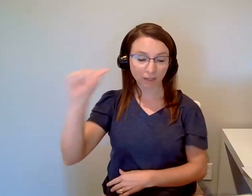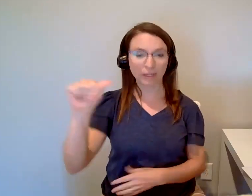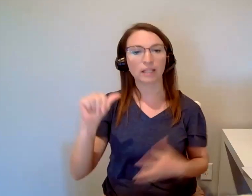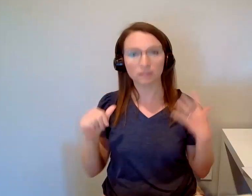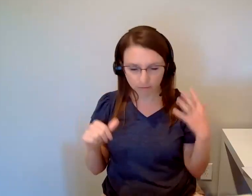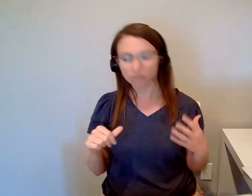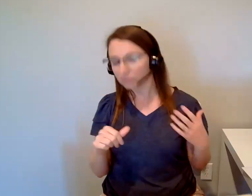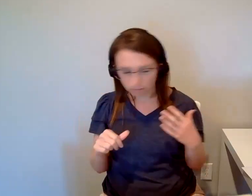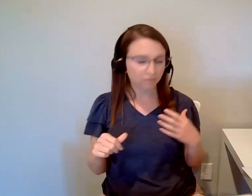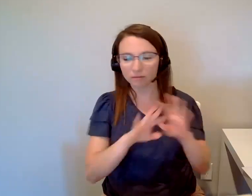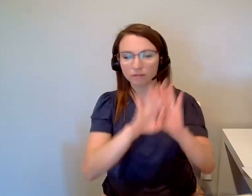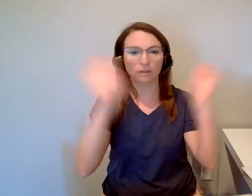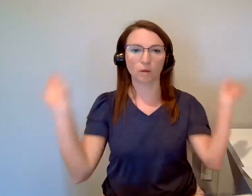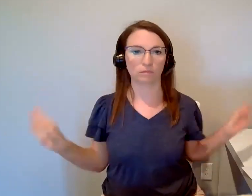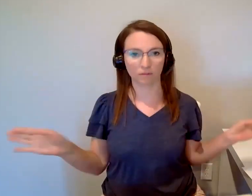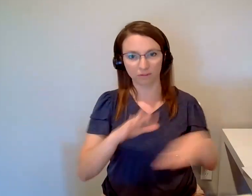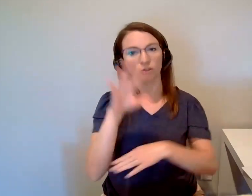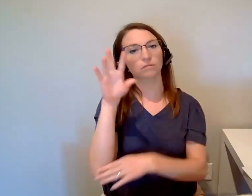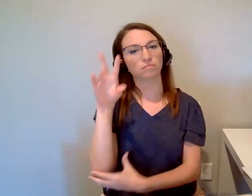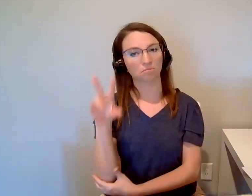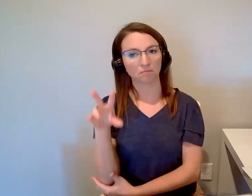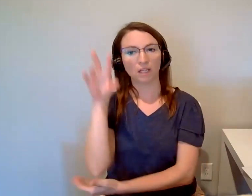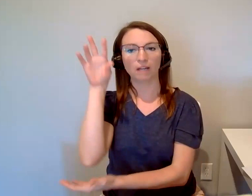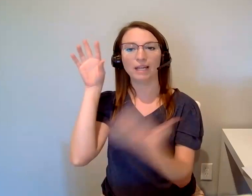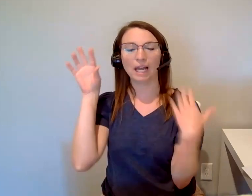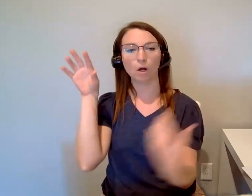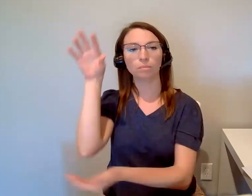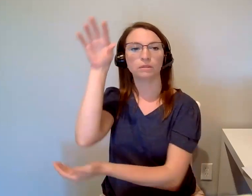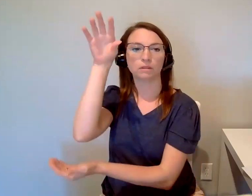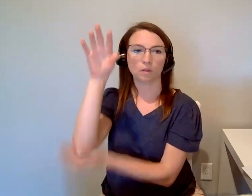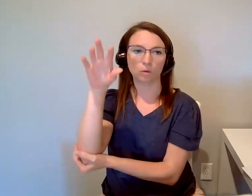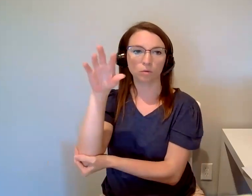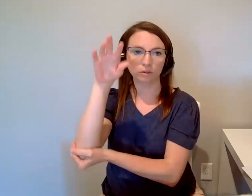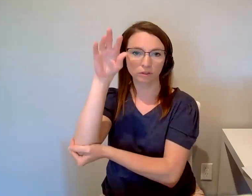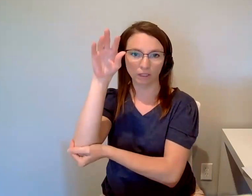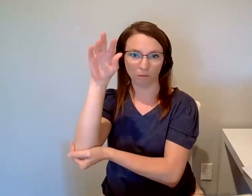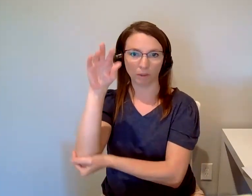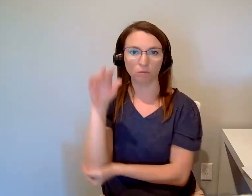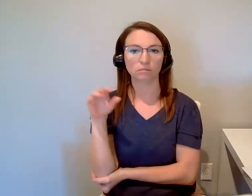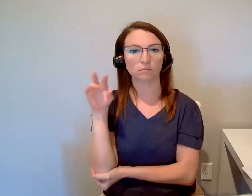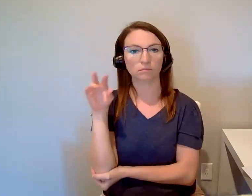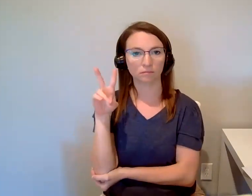okay, that's, no, don't just, if it helps, hold your elbow.